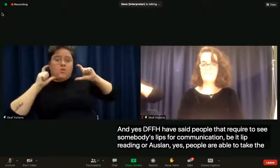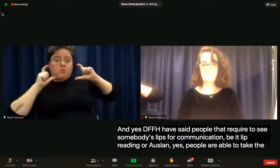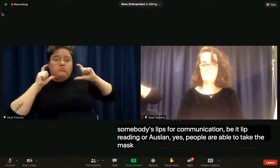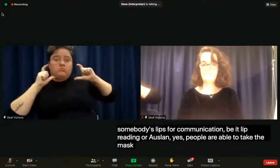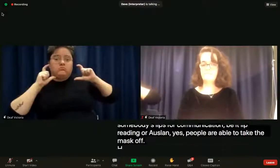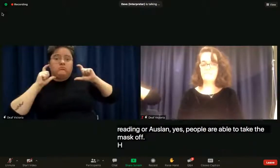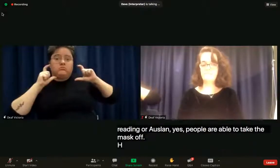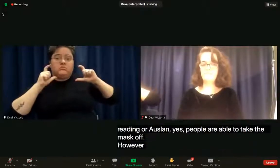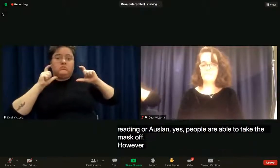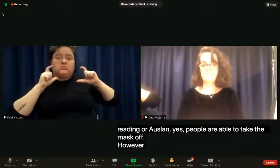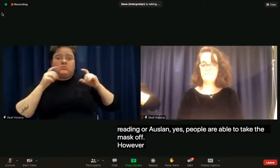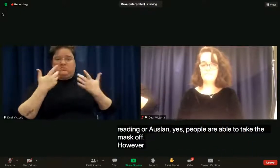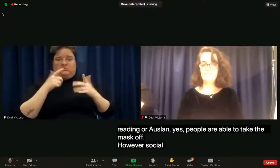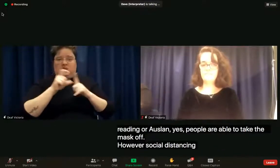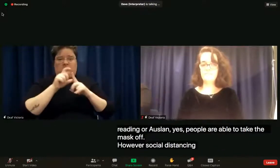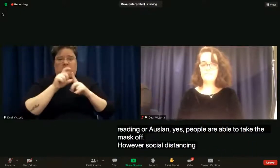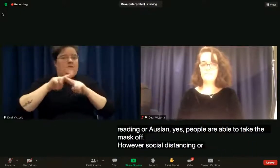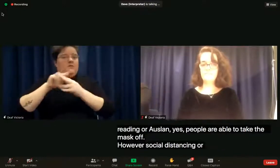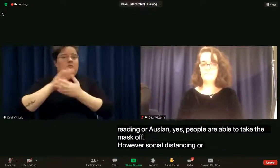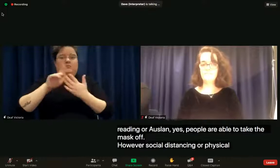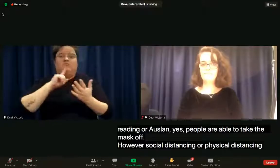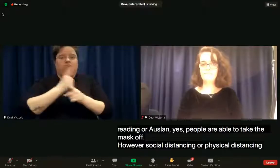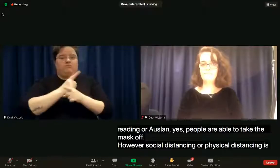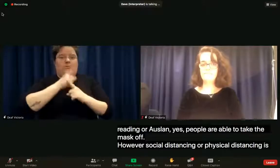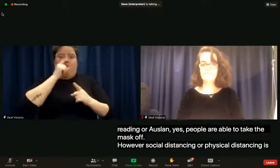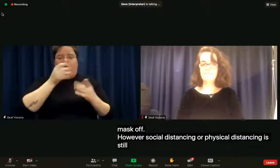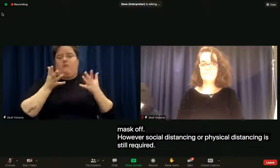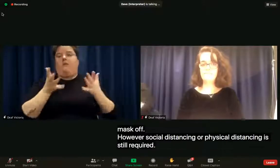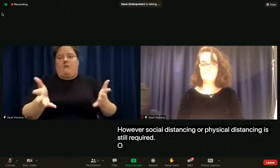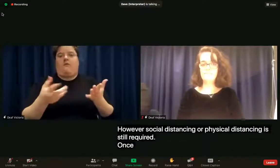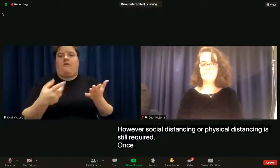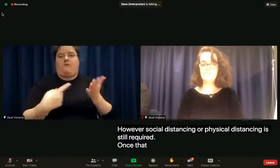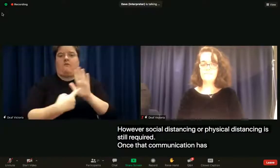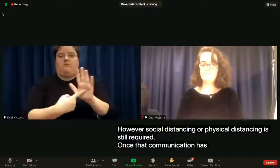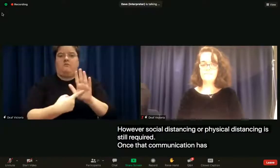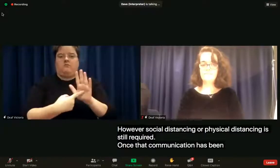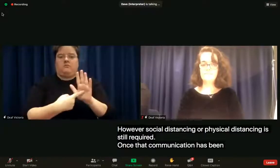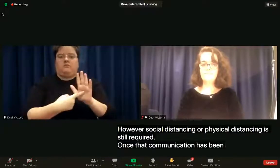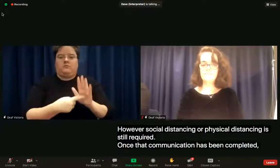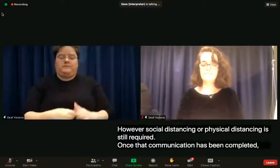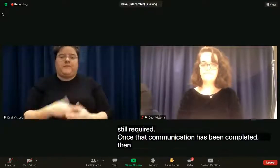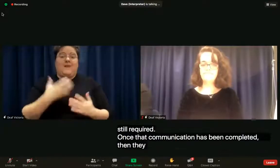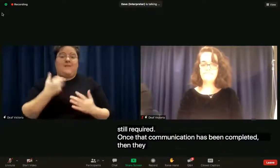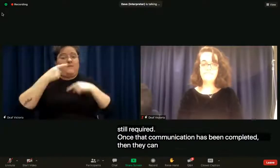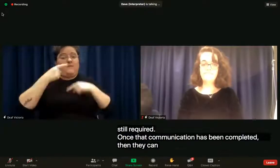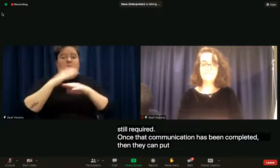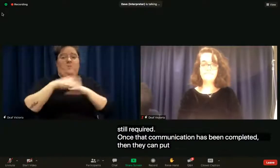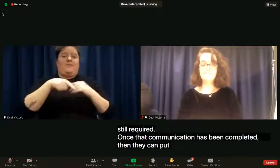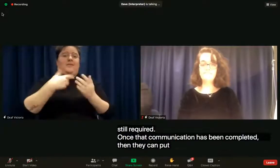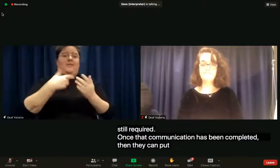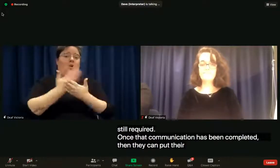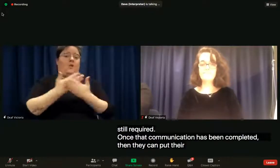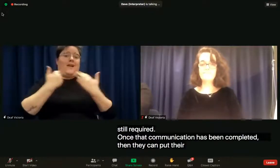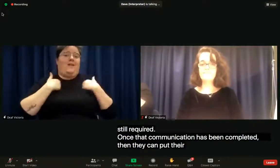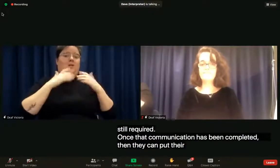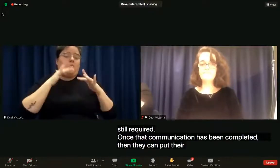Once that communication has been completed, then they can put their mask back on. The DFFH have said quite clearly that that is able to